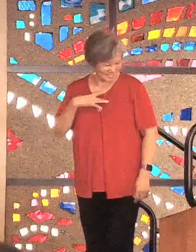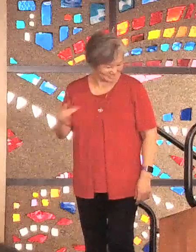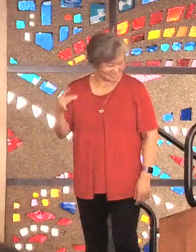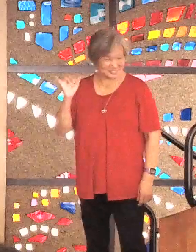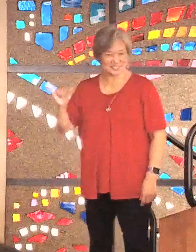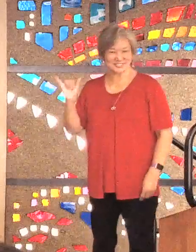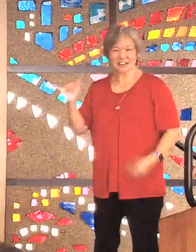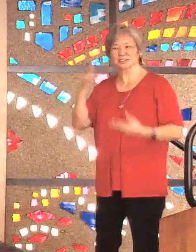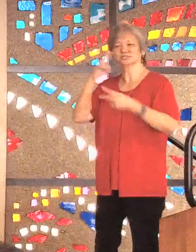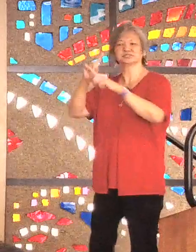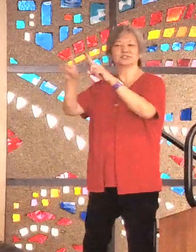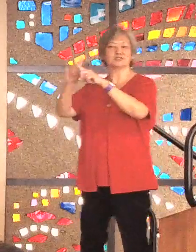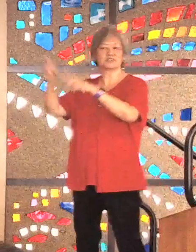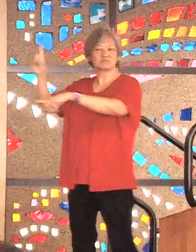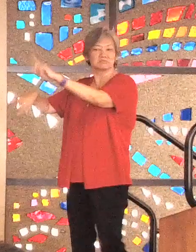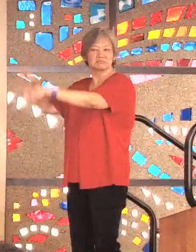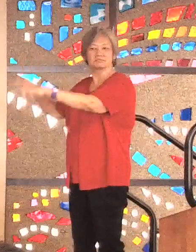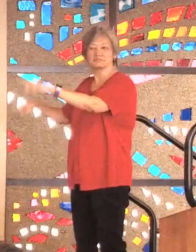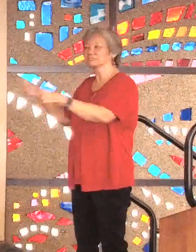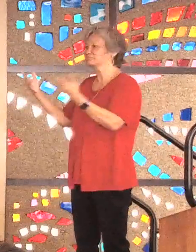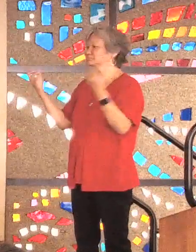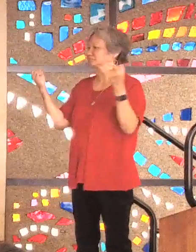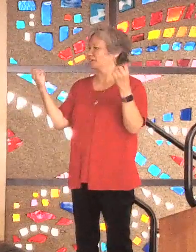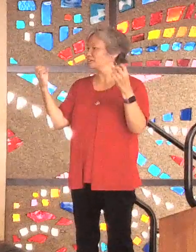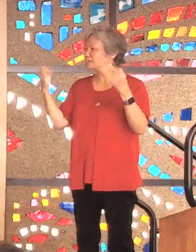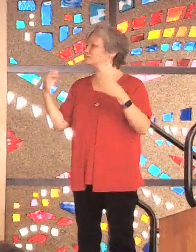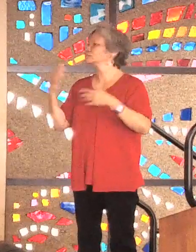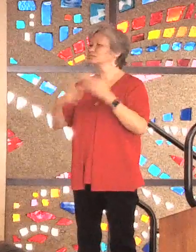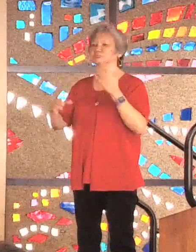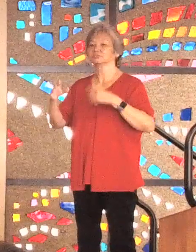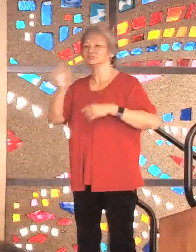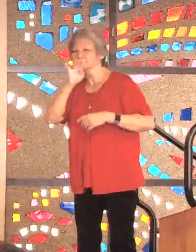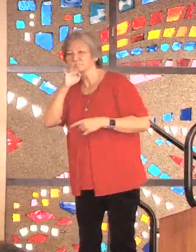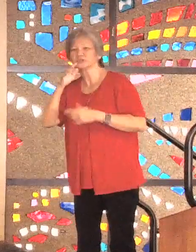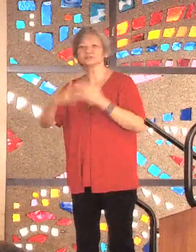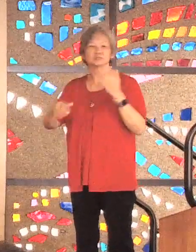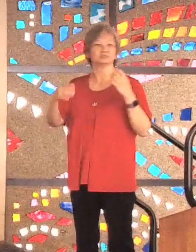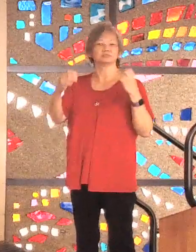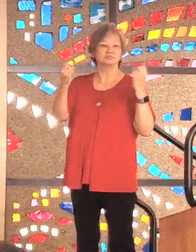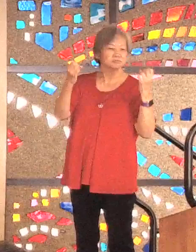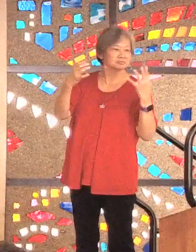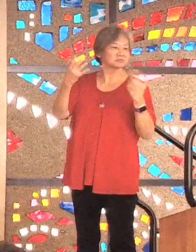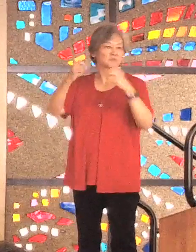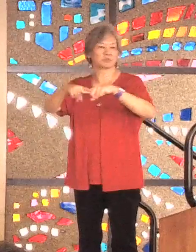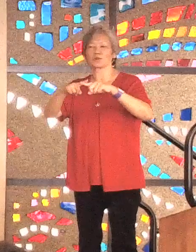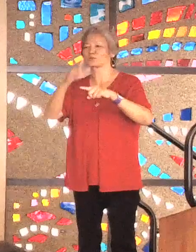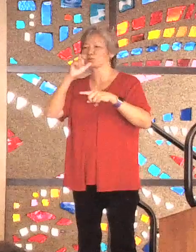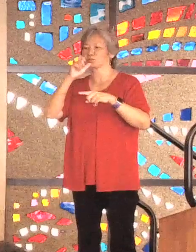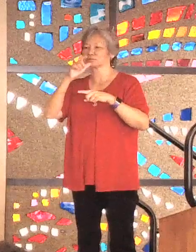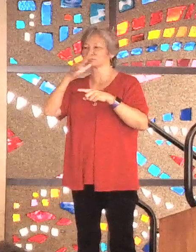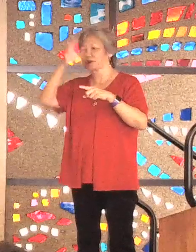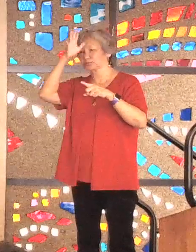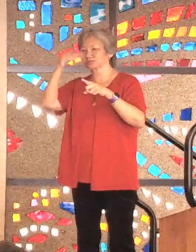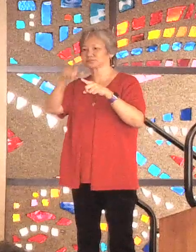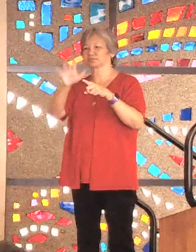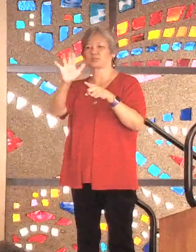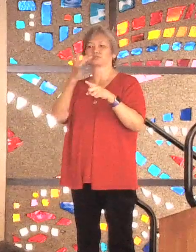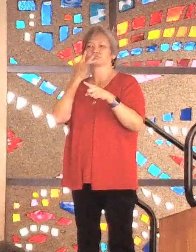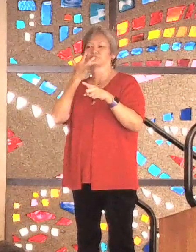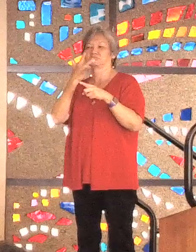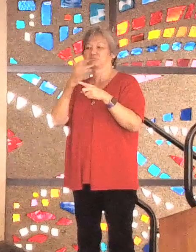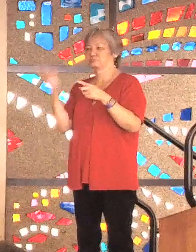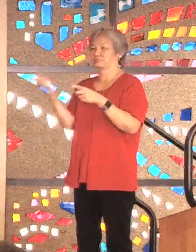Okay. That's very interesting. We can see the different experiences with sign language, some spoken, some